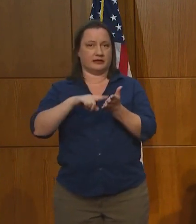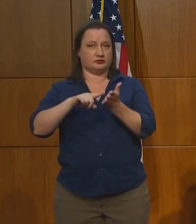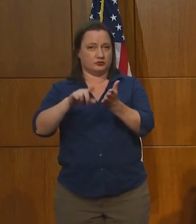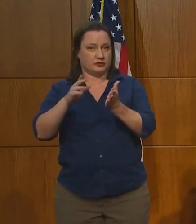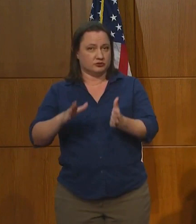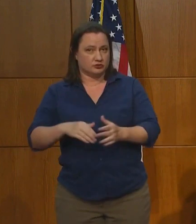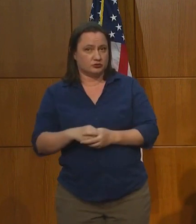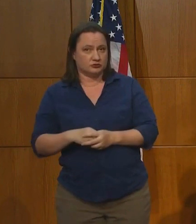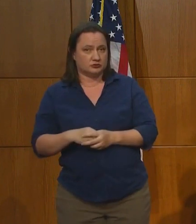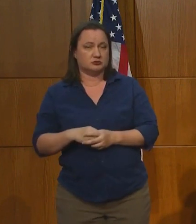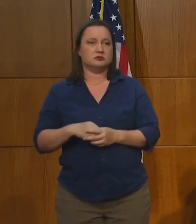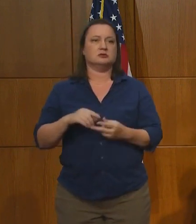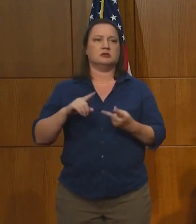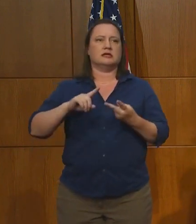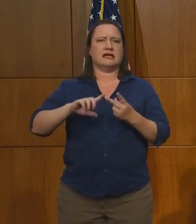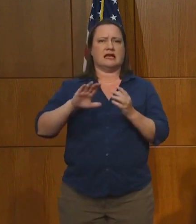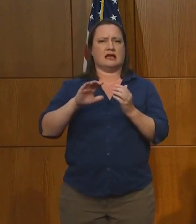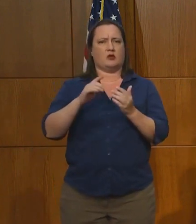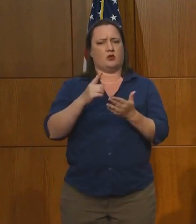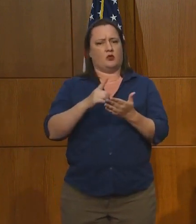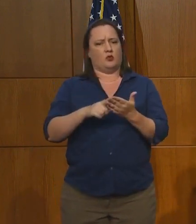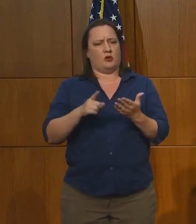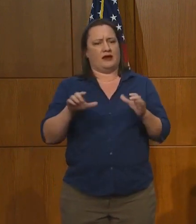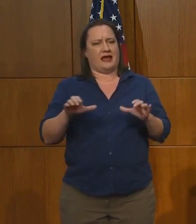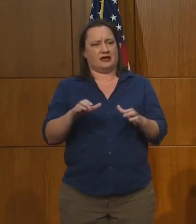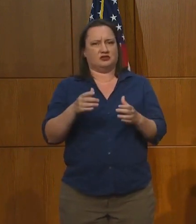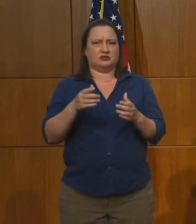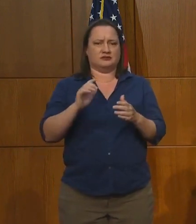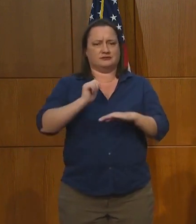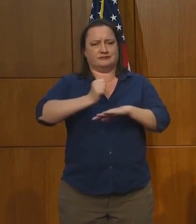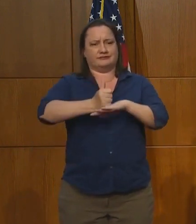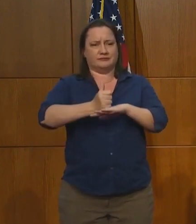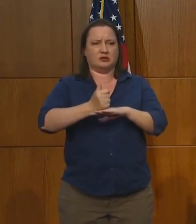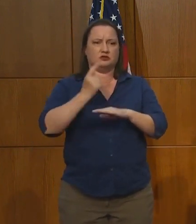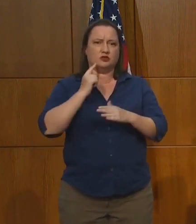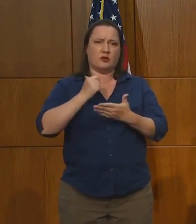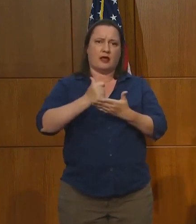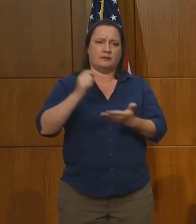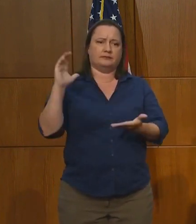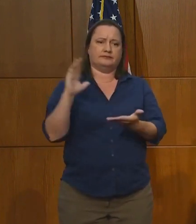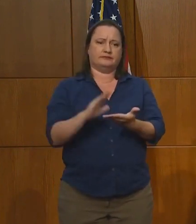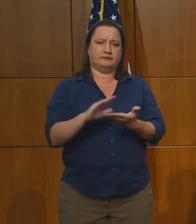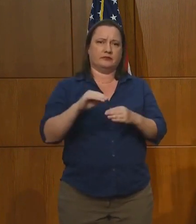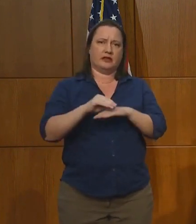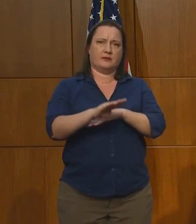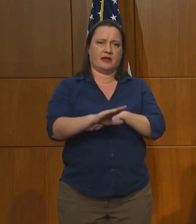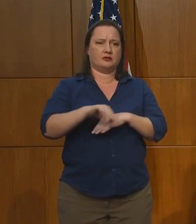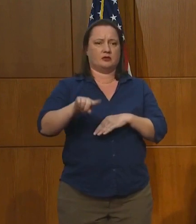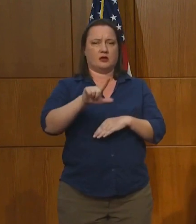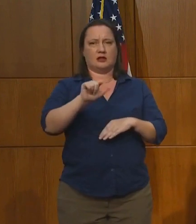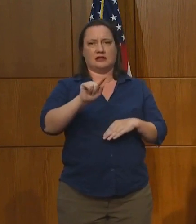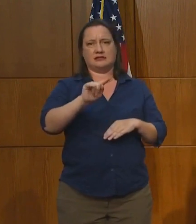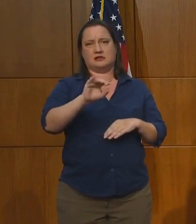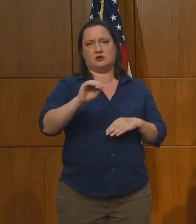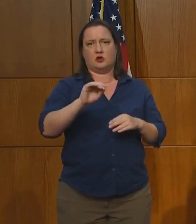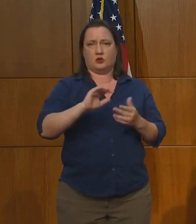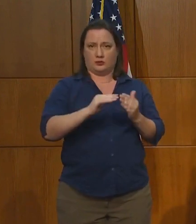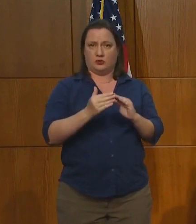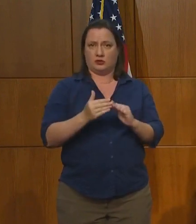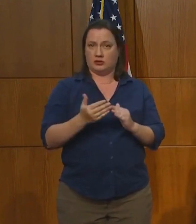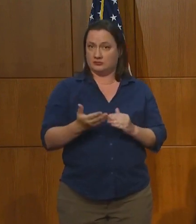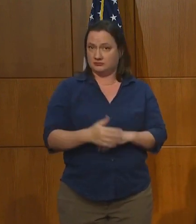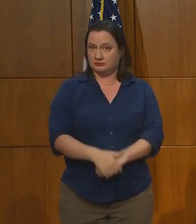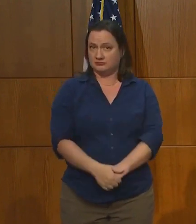on the Latino community? It's a great question. I'll let Dr. Oliver talk about the tracers, but we were up